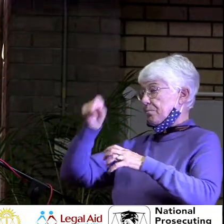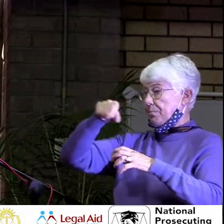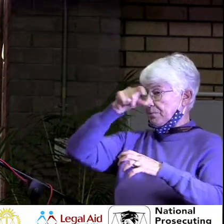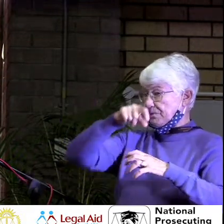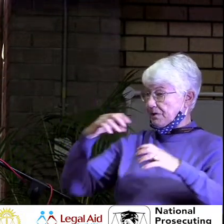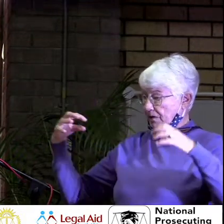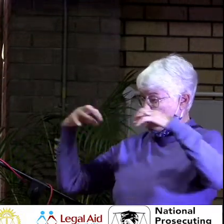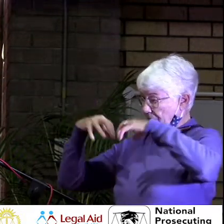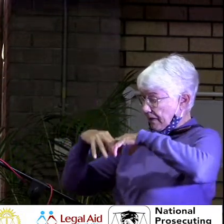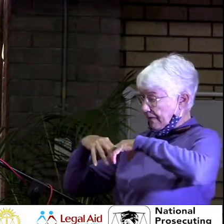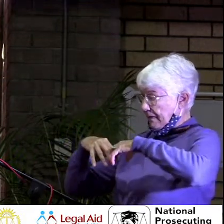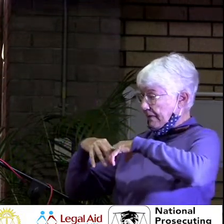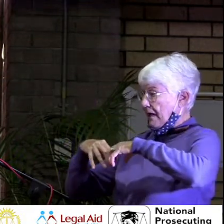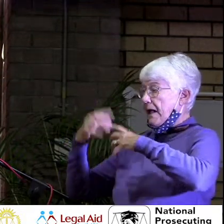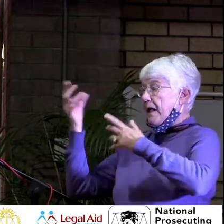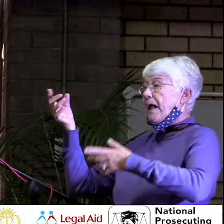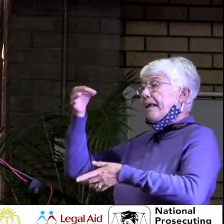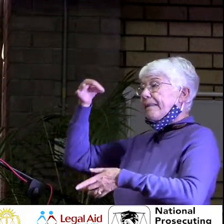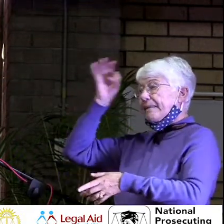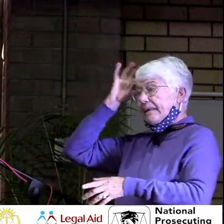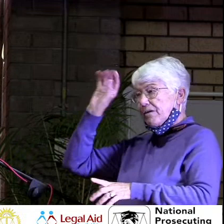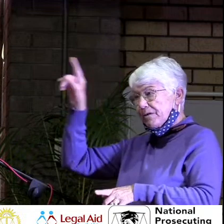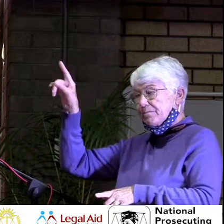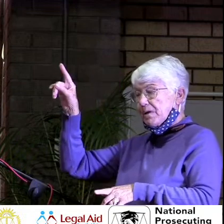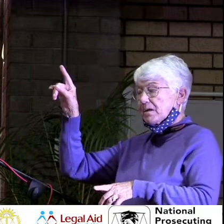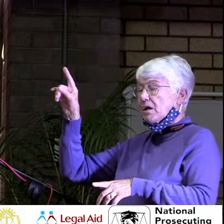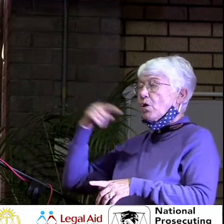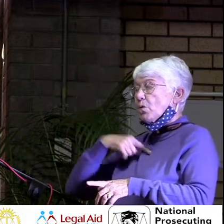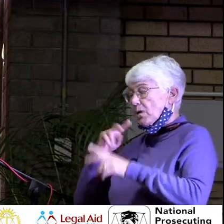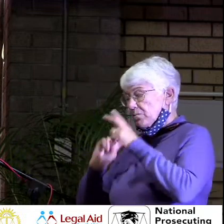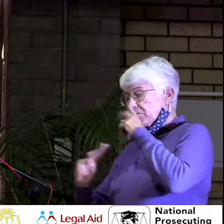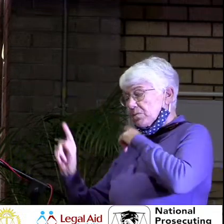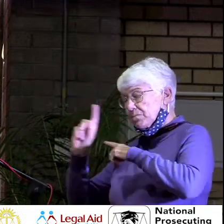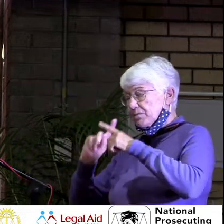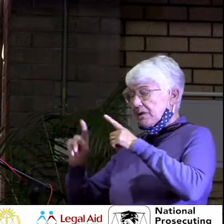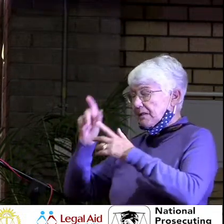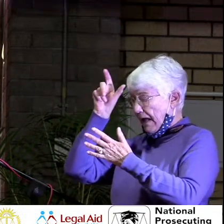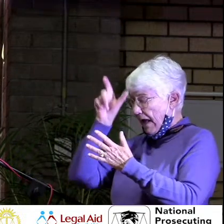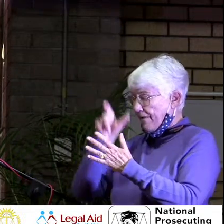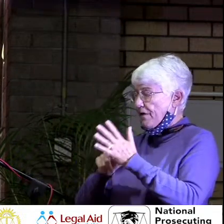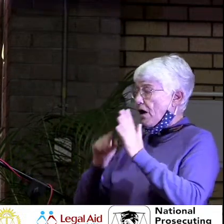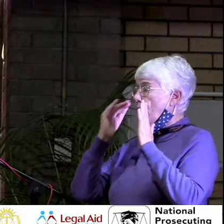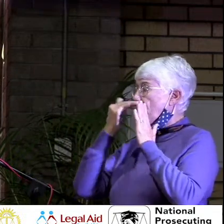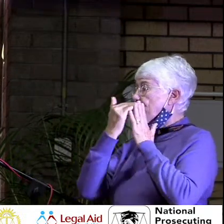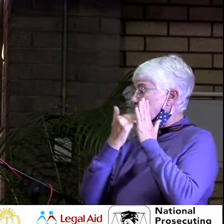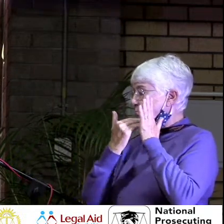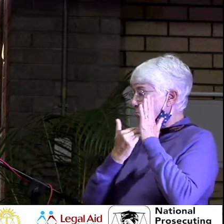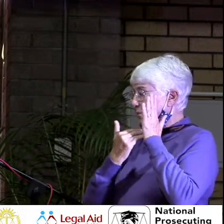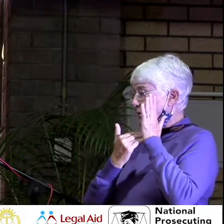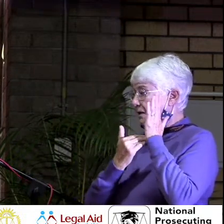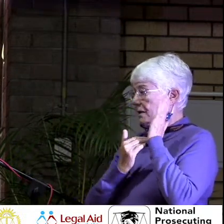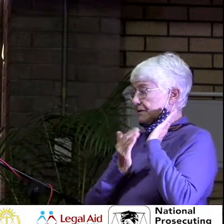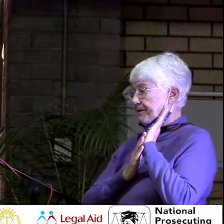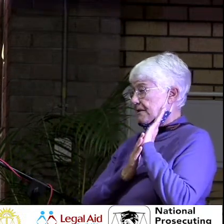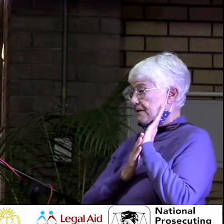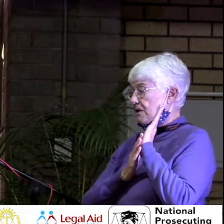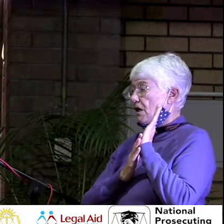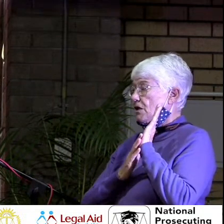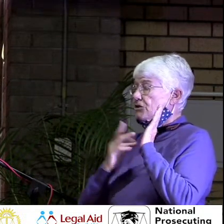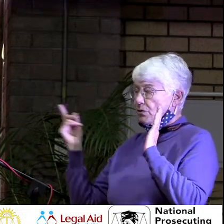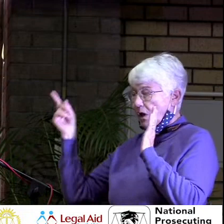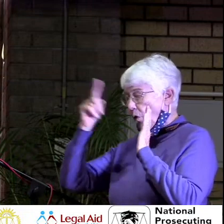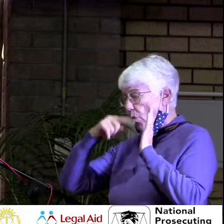to, that's the government strategy on ending gender-based violence, requires us to be actively involved as correctional